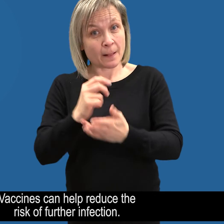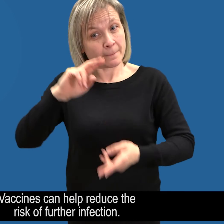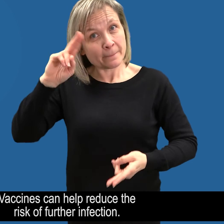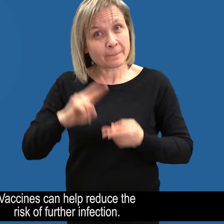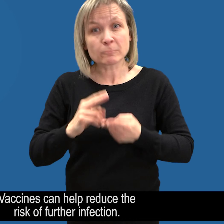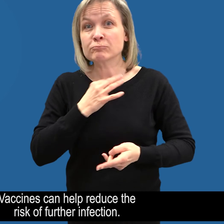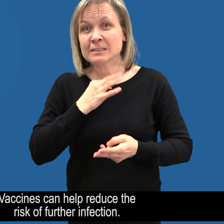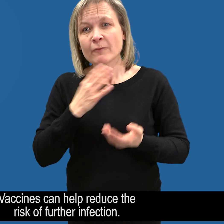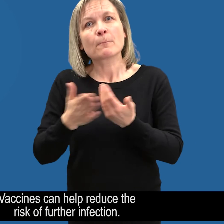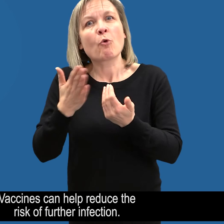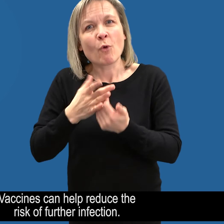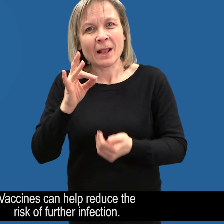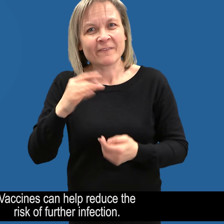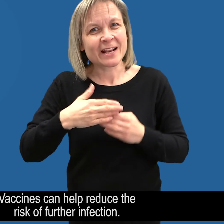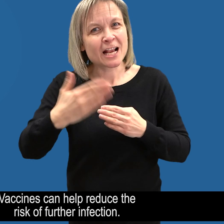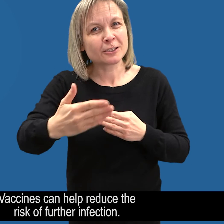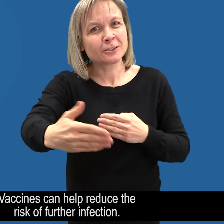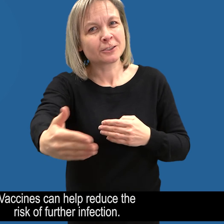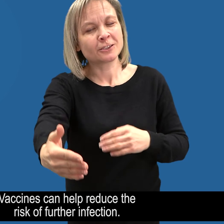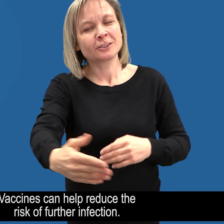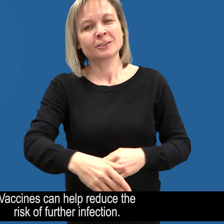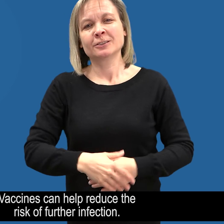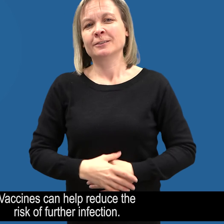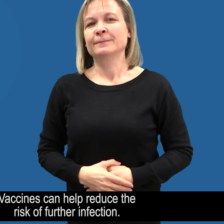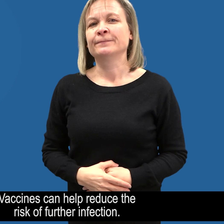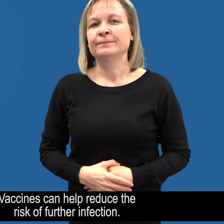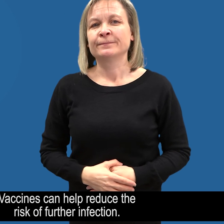Vaccines can help reduce the risk of further infection.